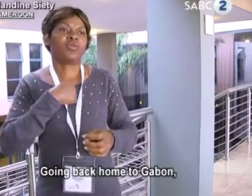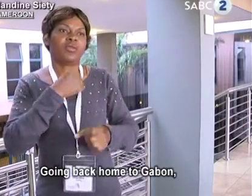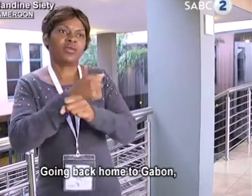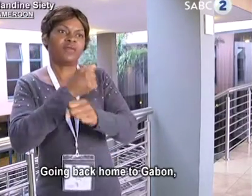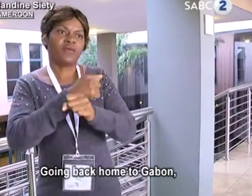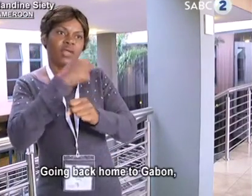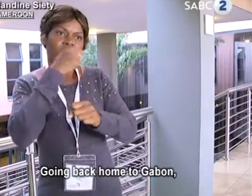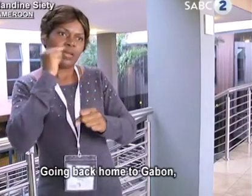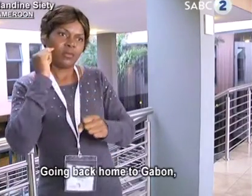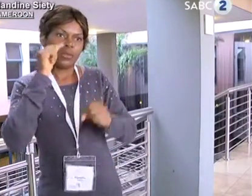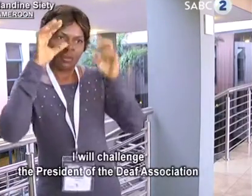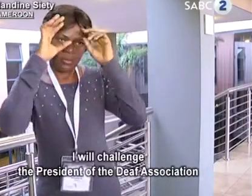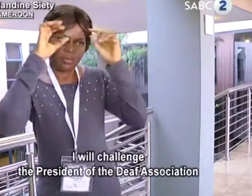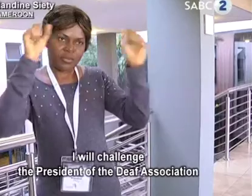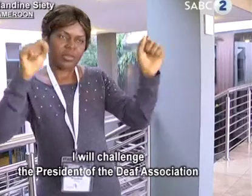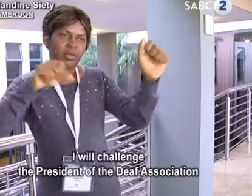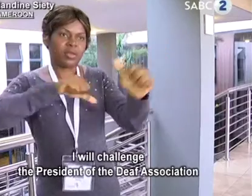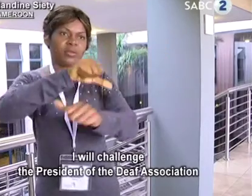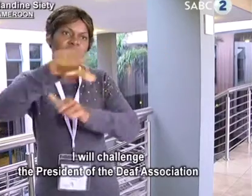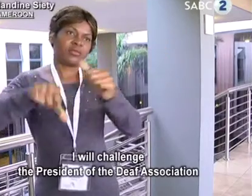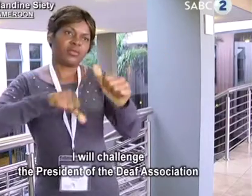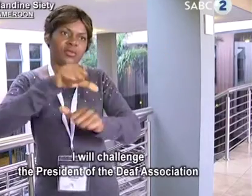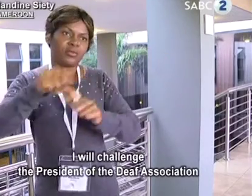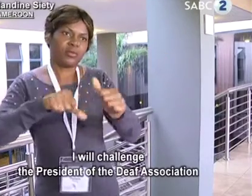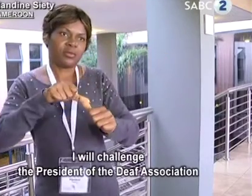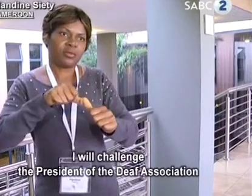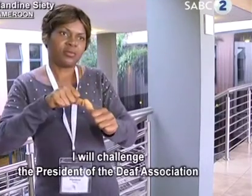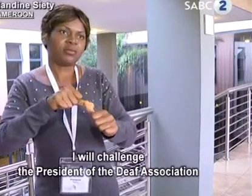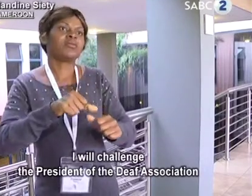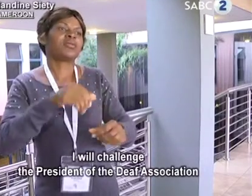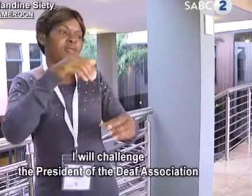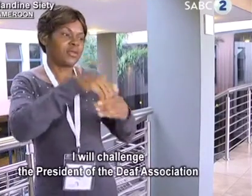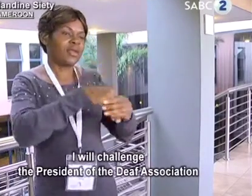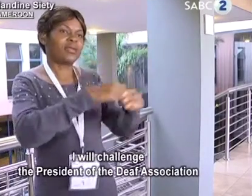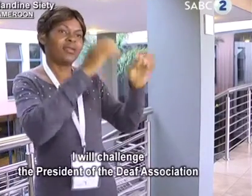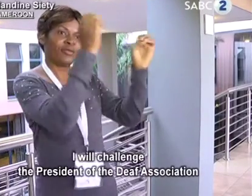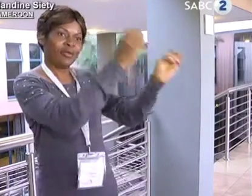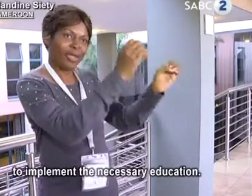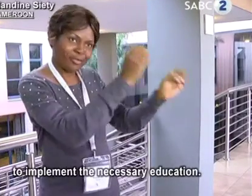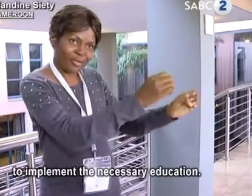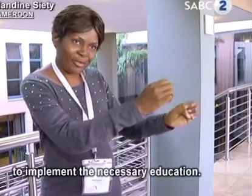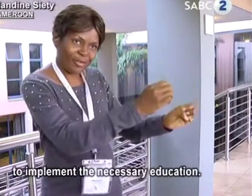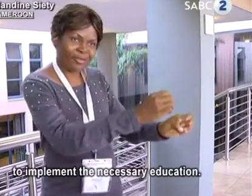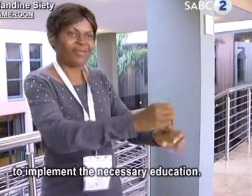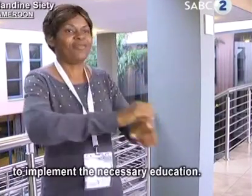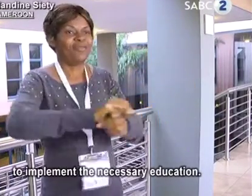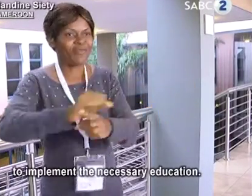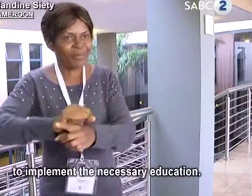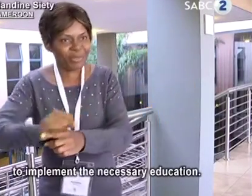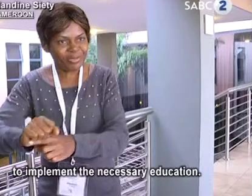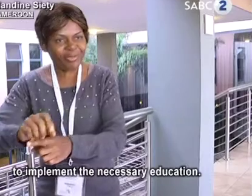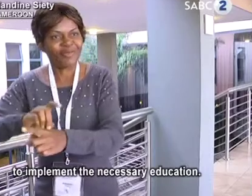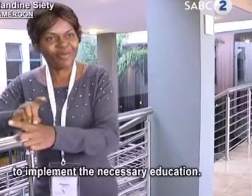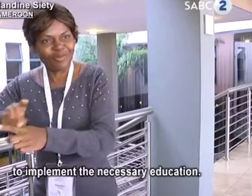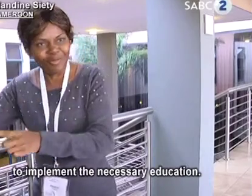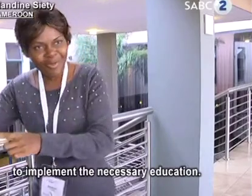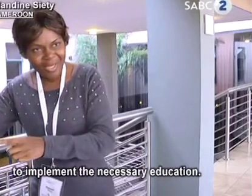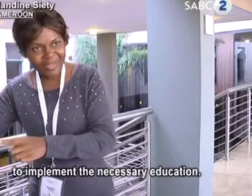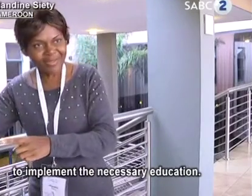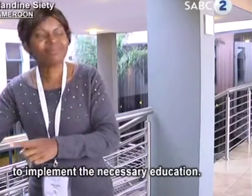Going back home to Gabon, I will challenge the president of the Deaf Association to implement the necessary education.